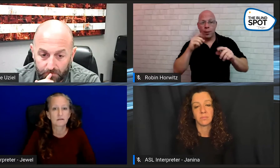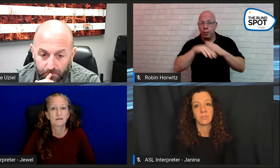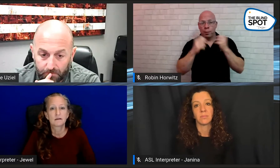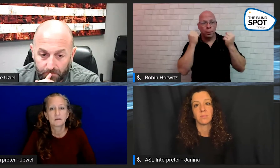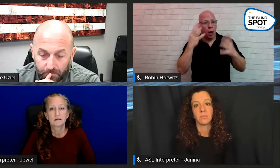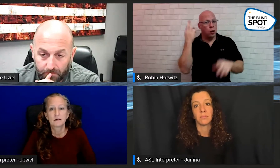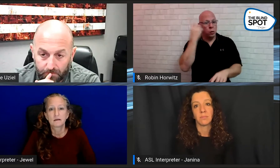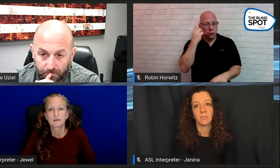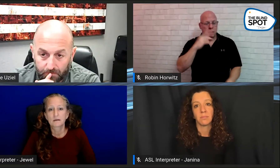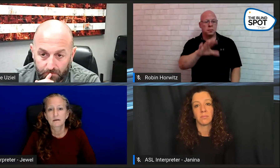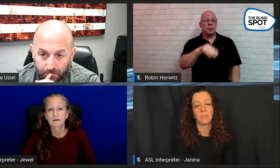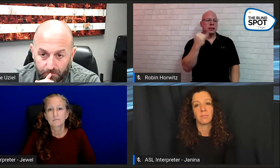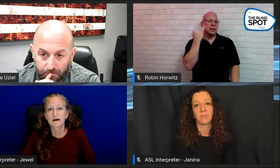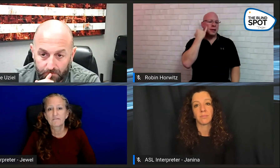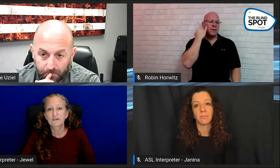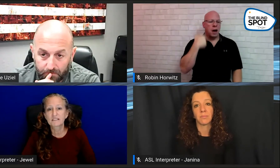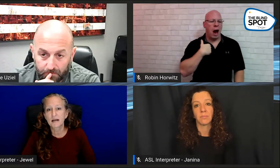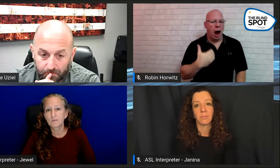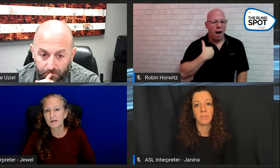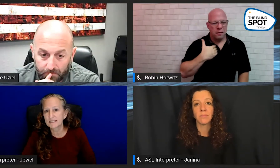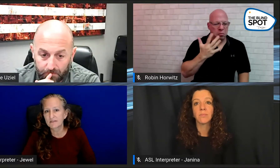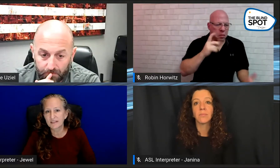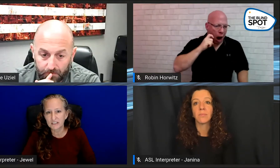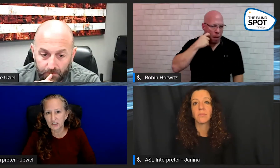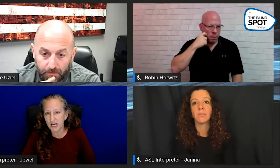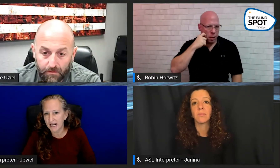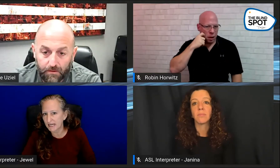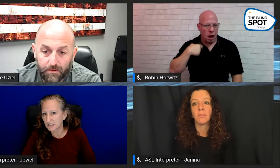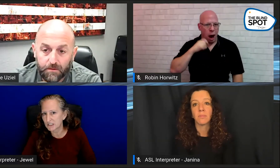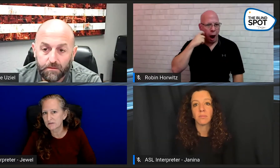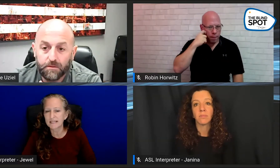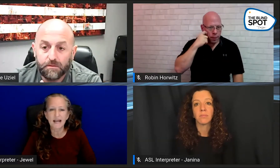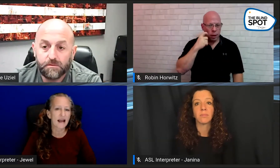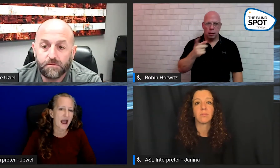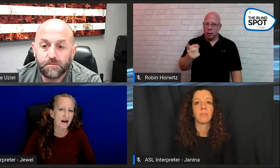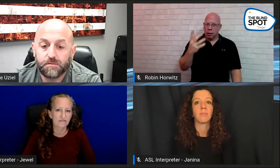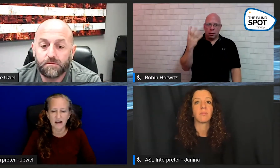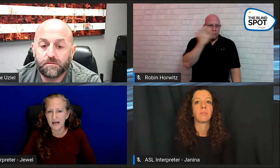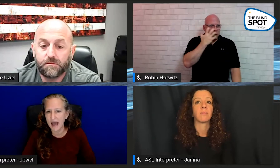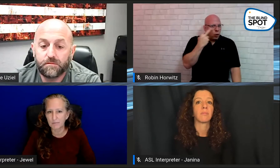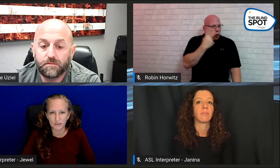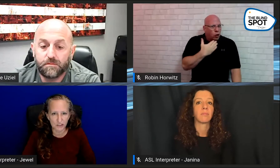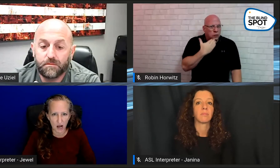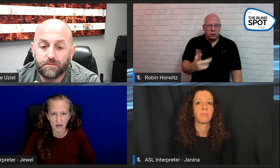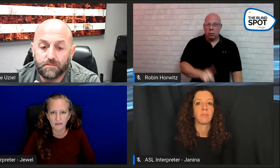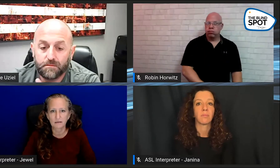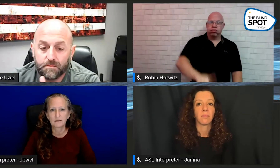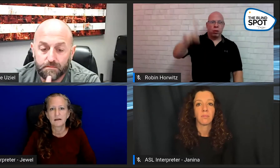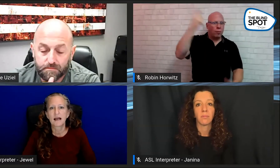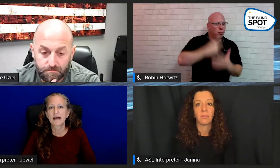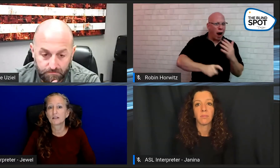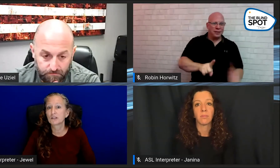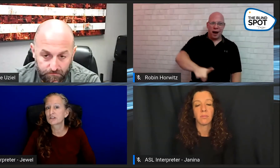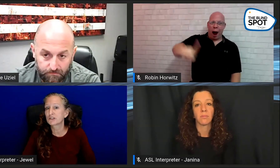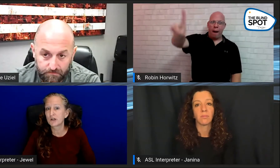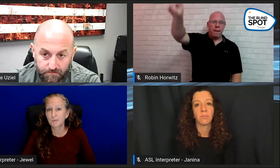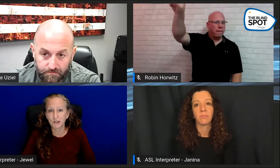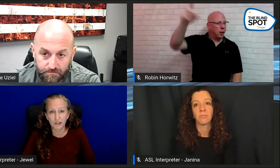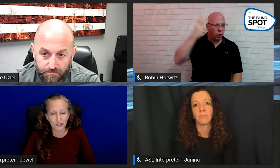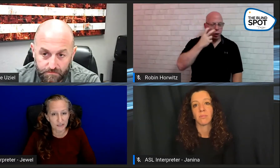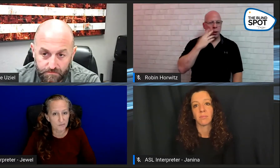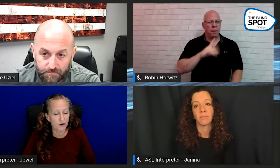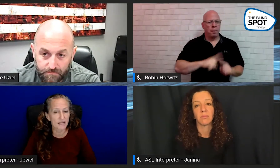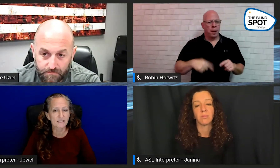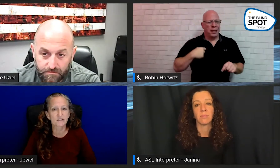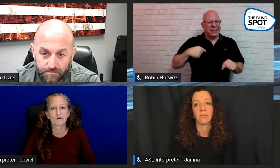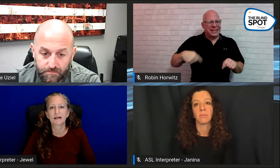shares. But for some reason, things change. Say I have Apple stock and it looks super